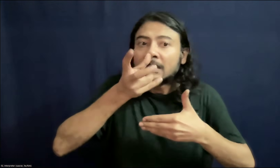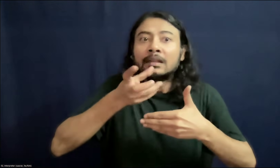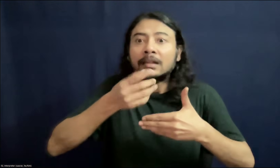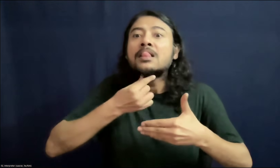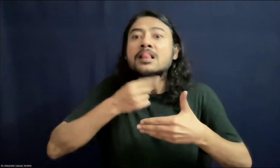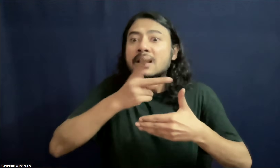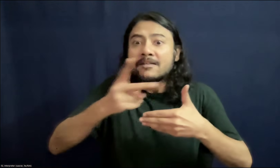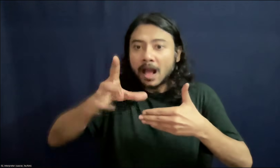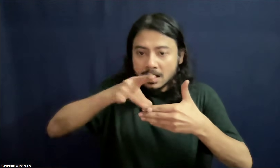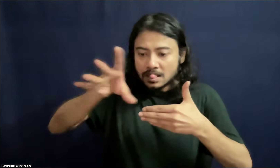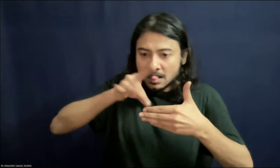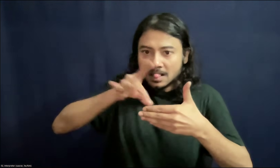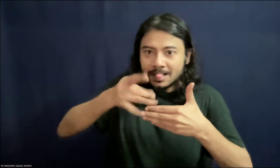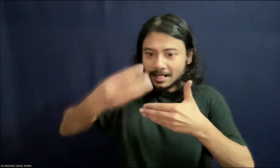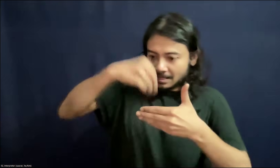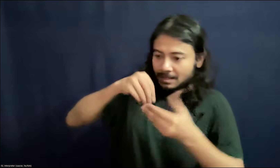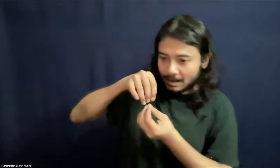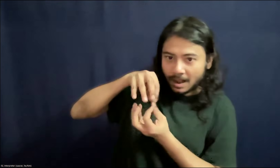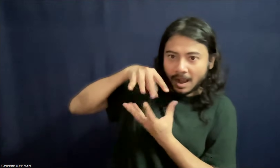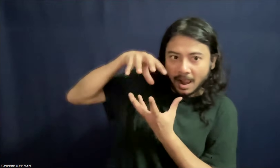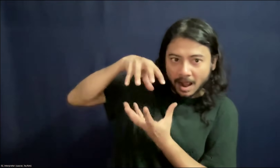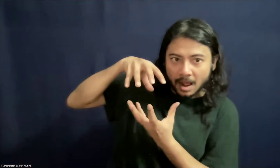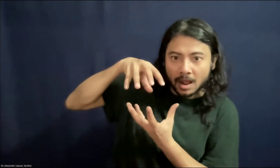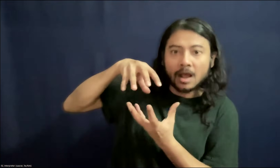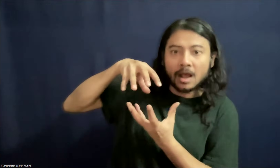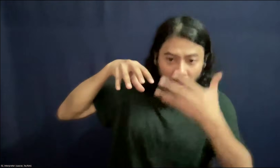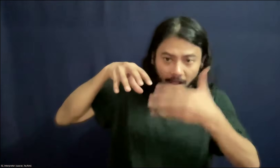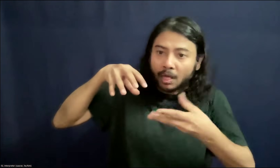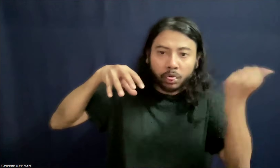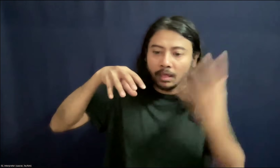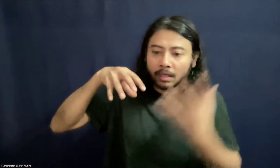And then we keep on taking birth again and again.